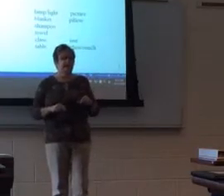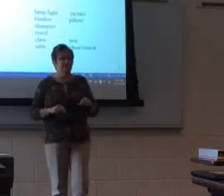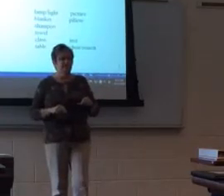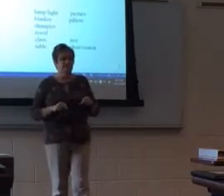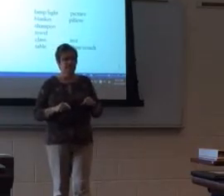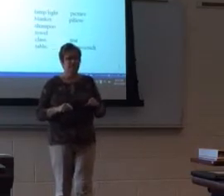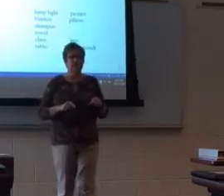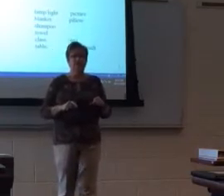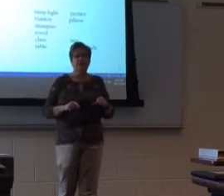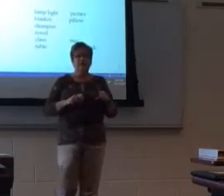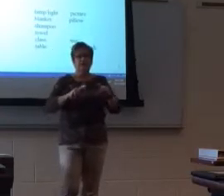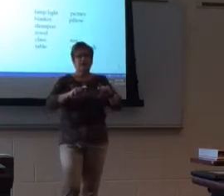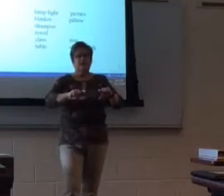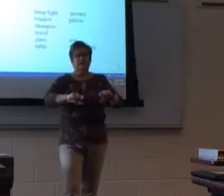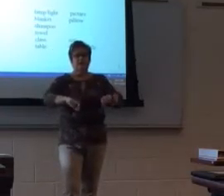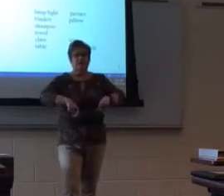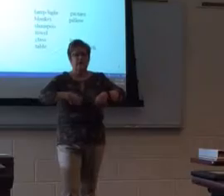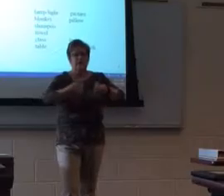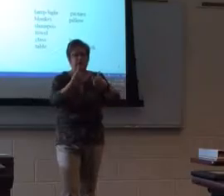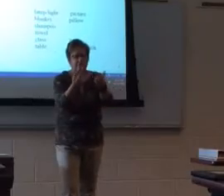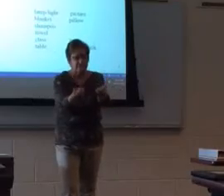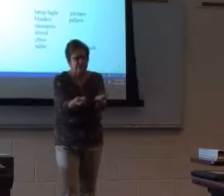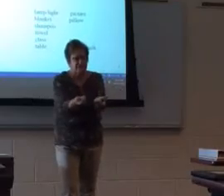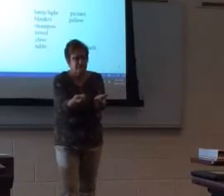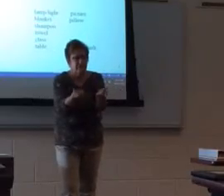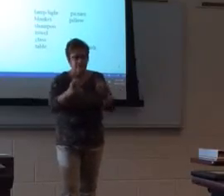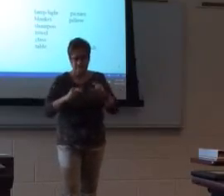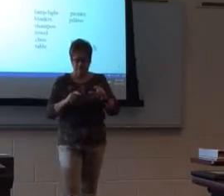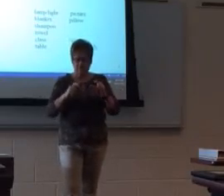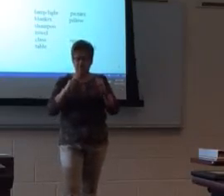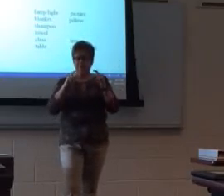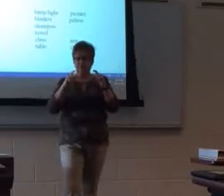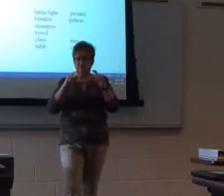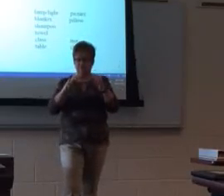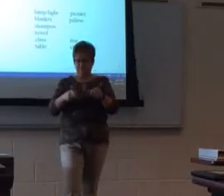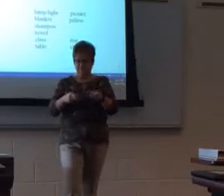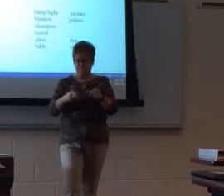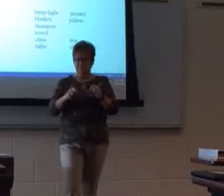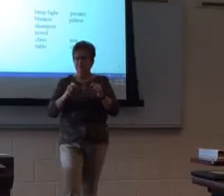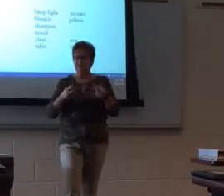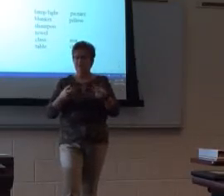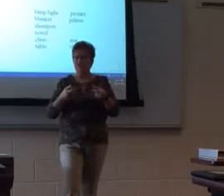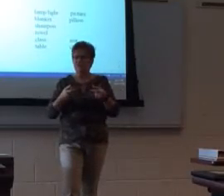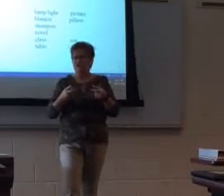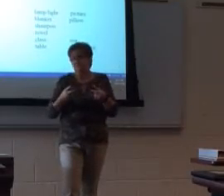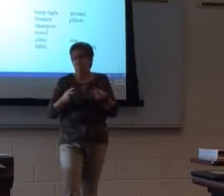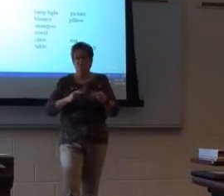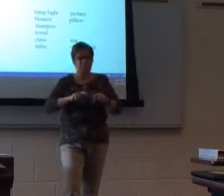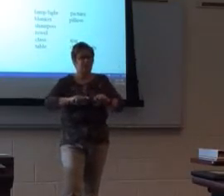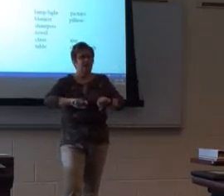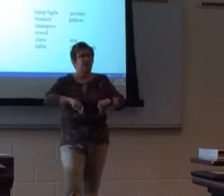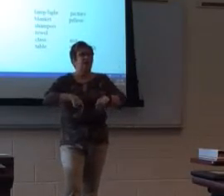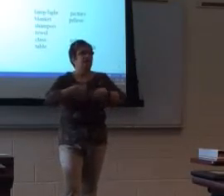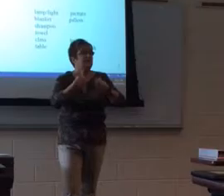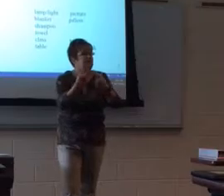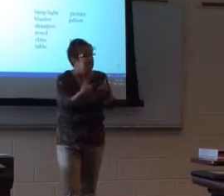It's simply like you're giving it to someone. It looks almost like a G. Like you're